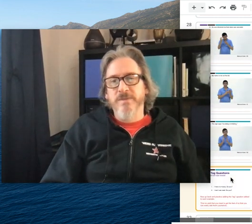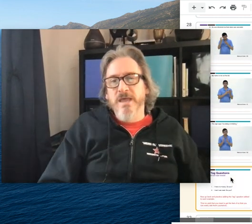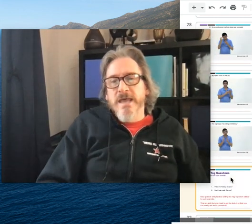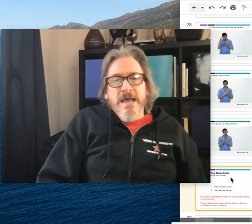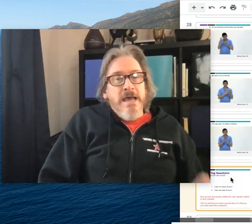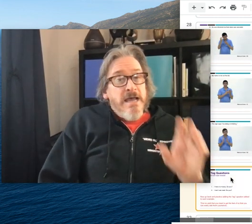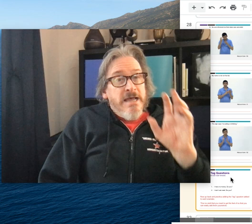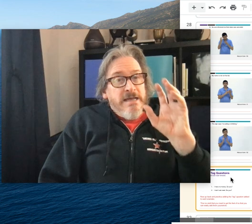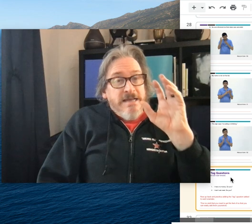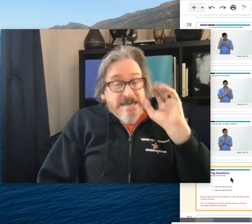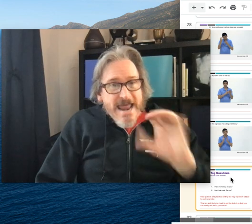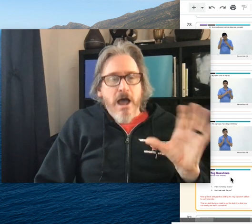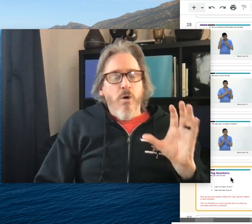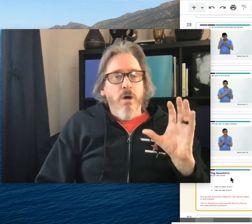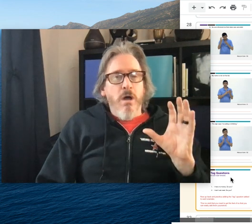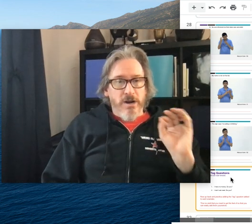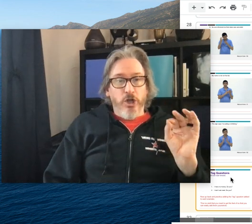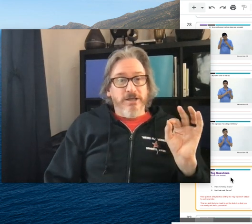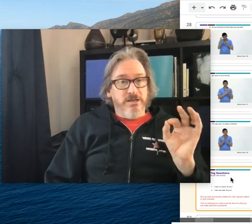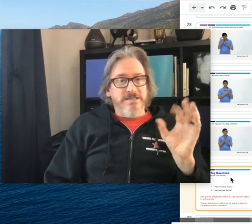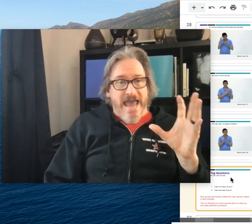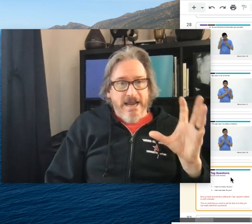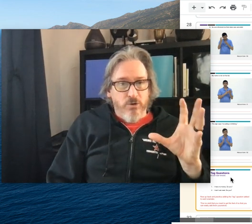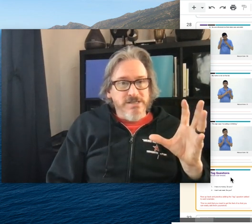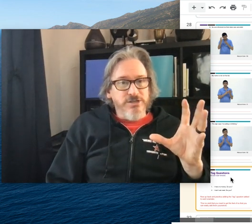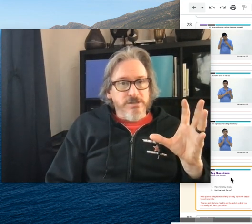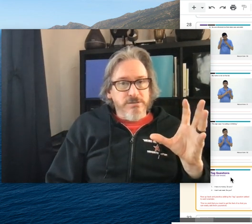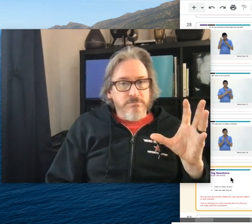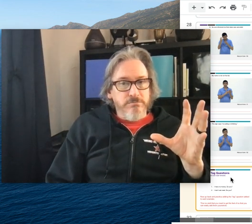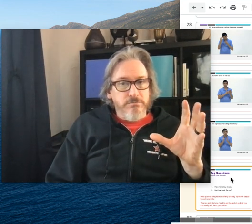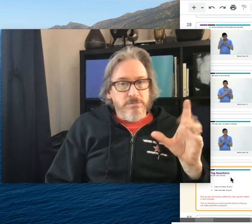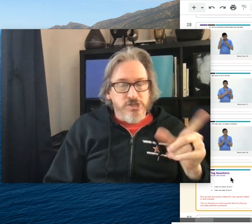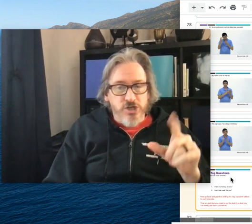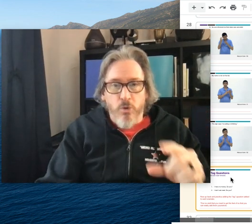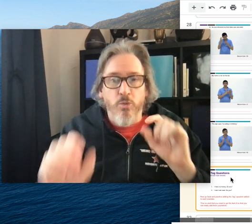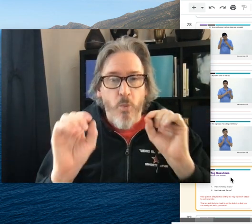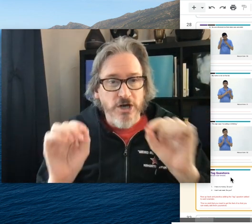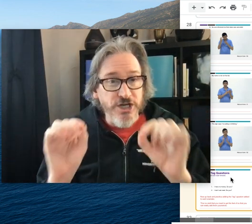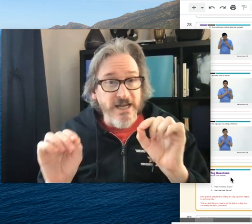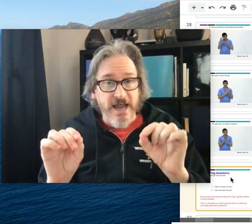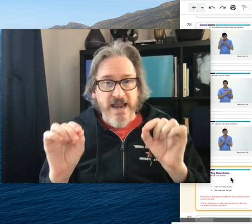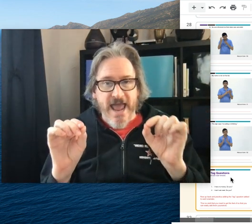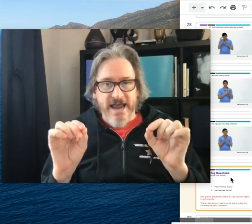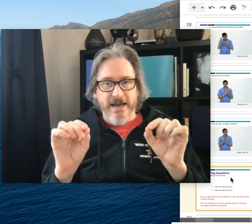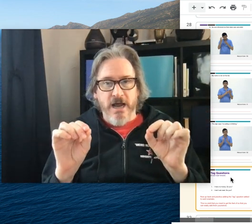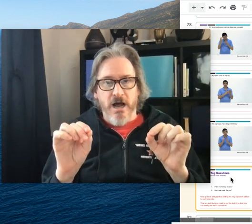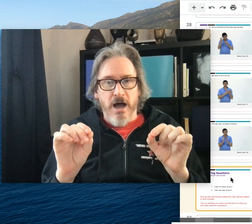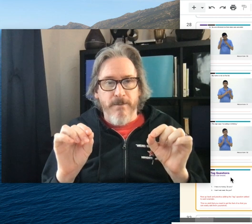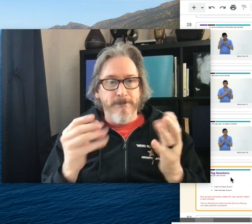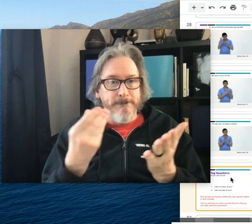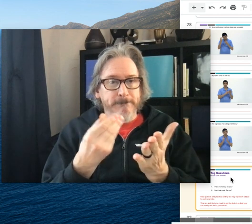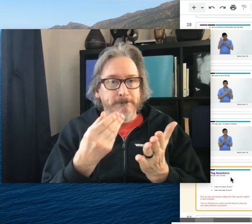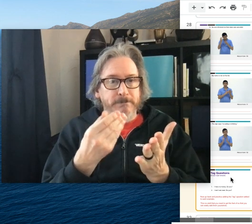batch. Now I want to look at the tag questions. So watching it and